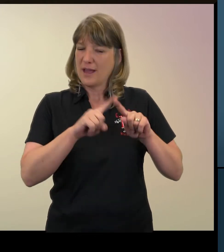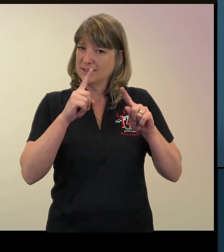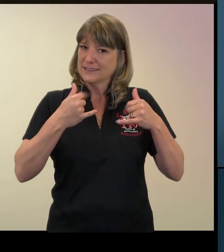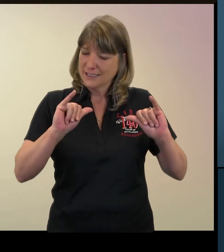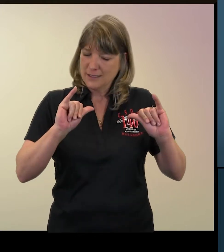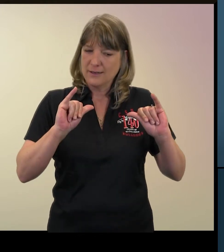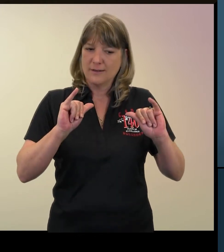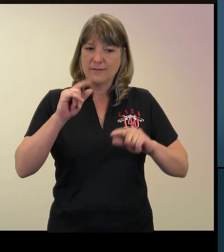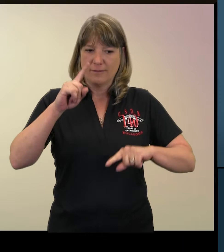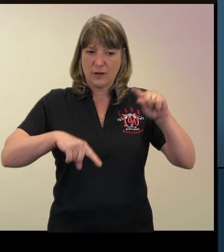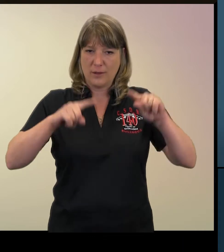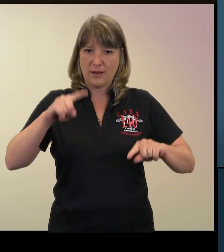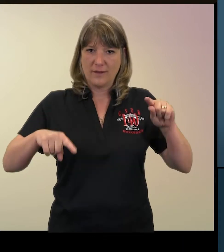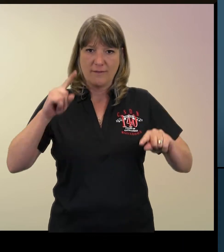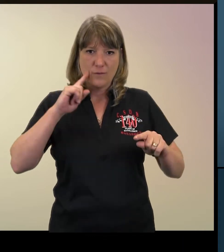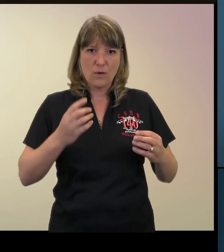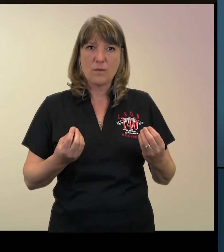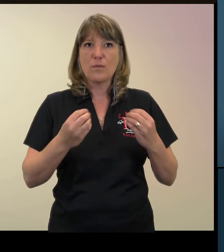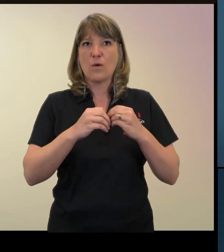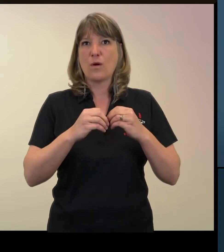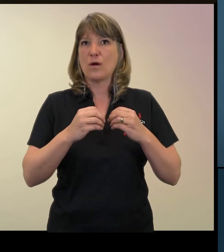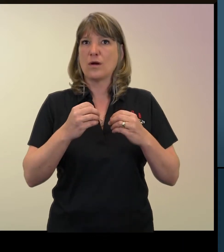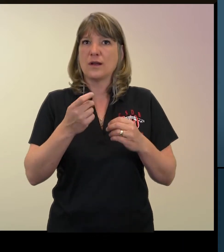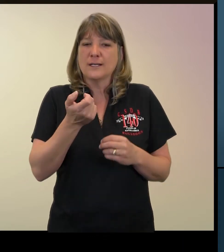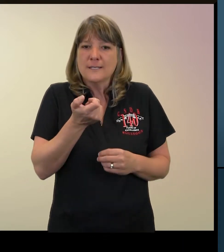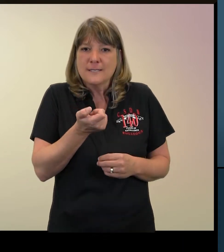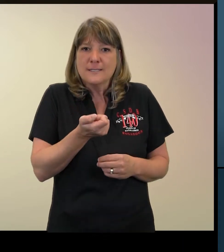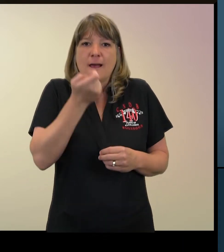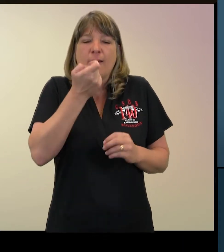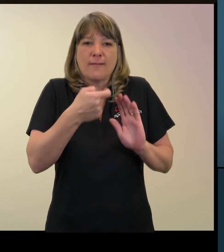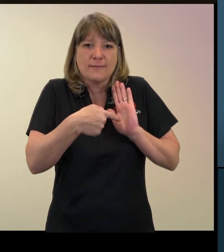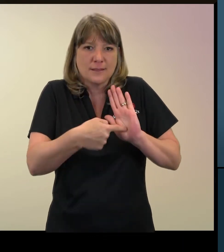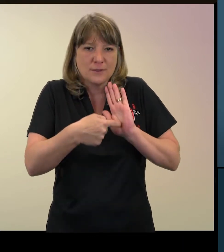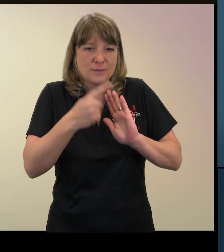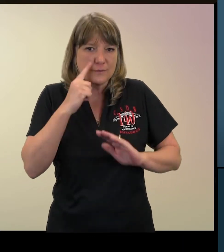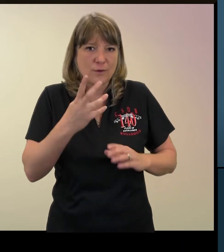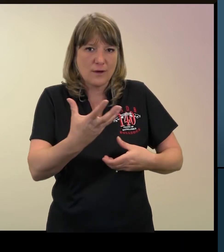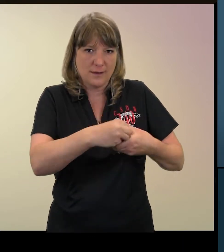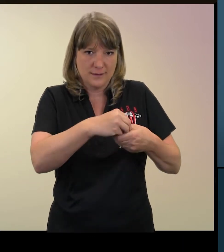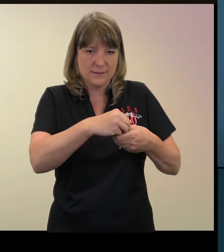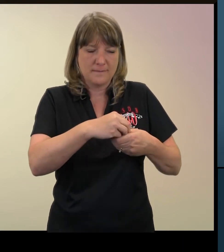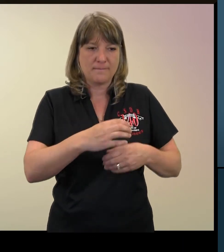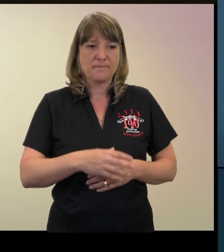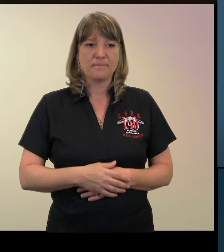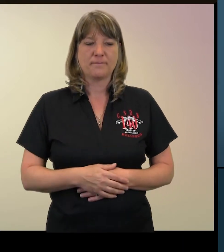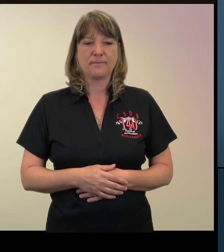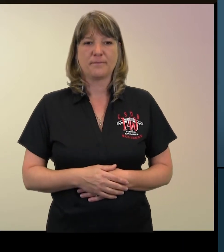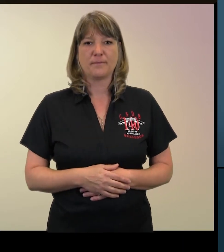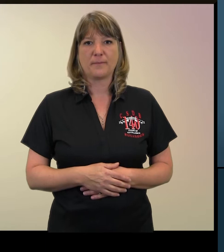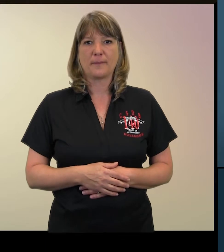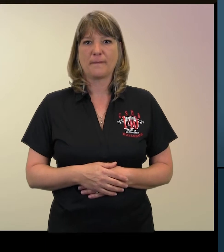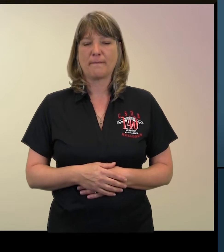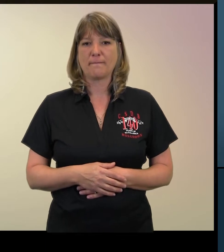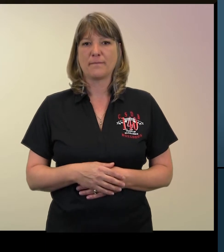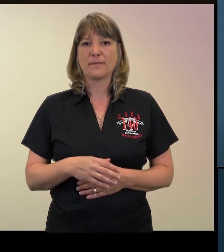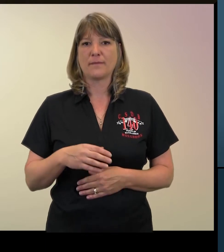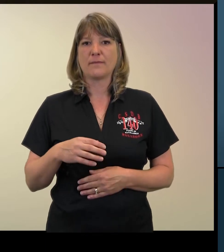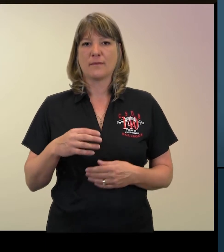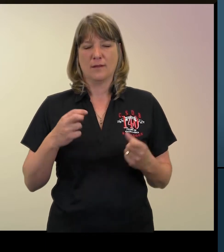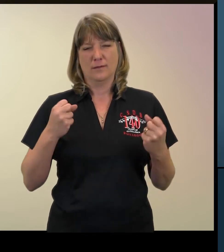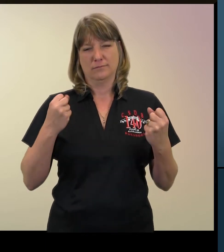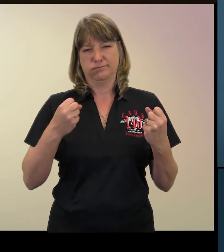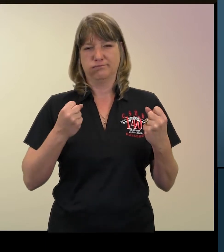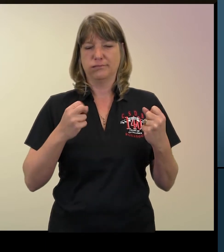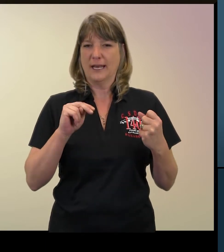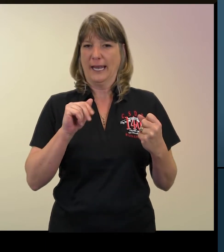more variability for children who had more subtle symptoms of autism. The fluent